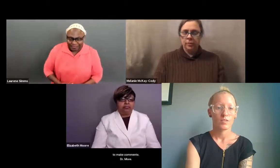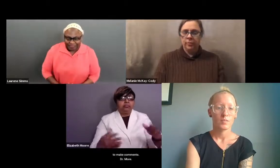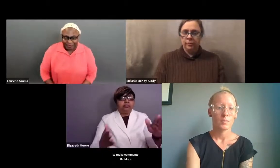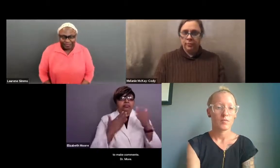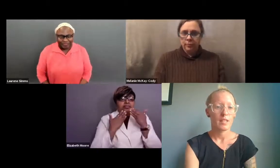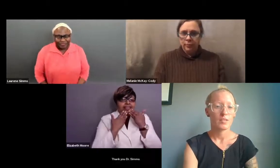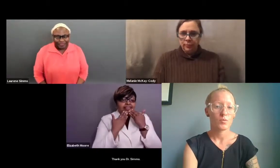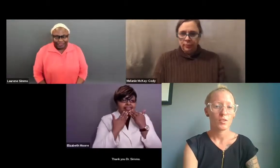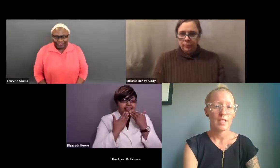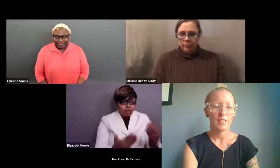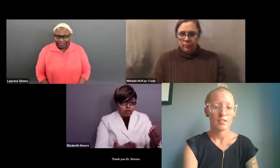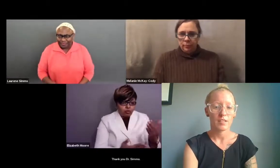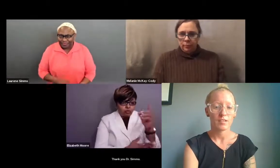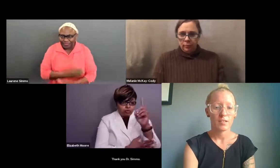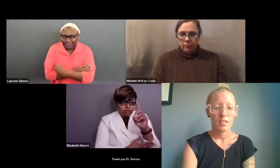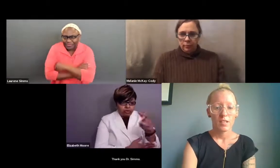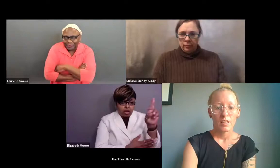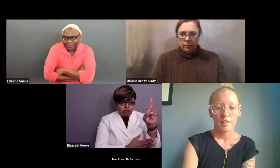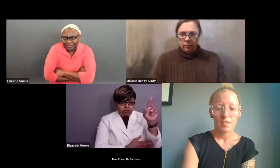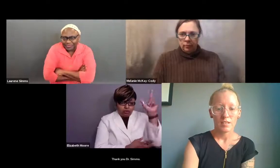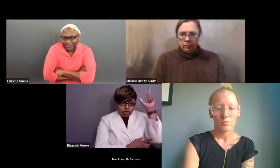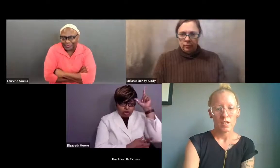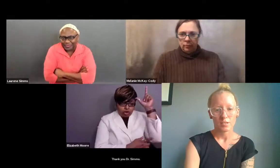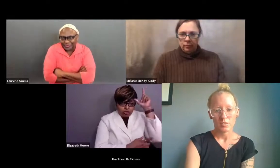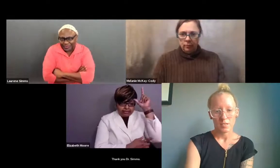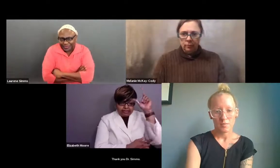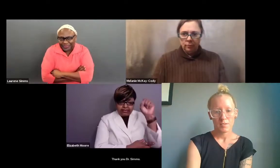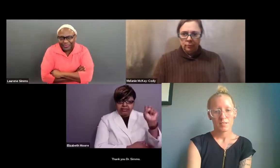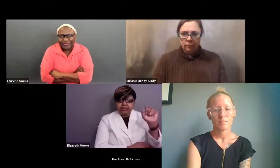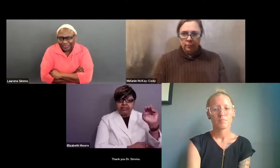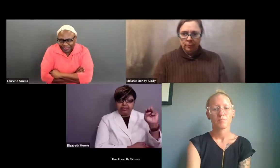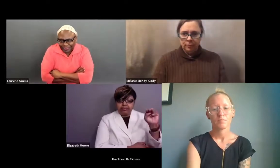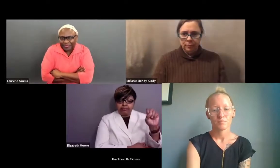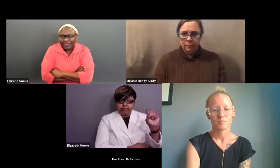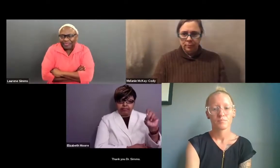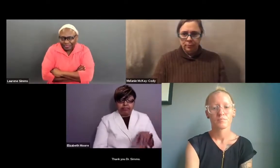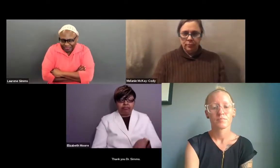It's going to be related to our title here. Thank you, Dr. Sims.